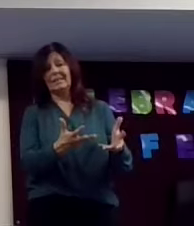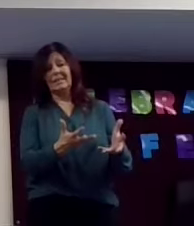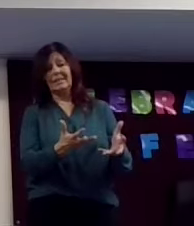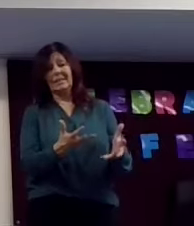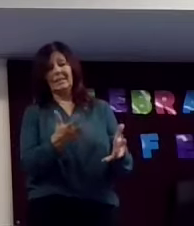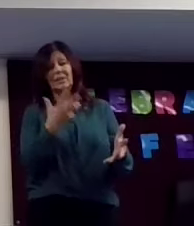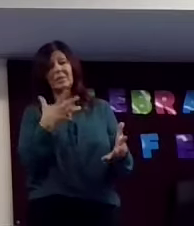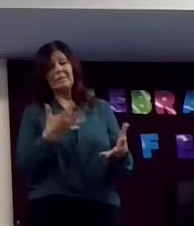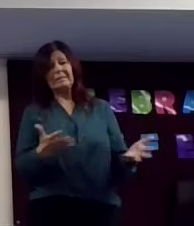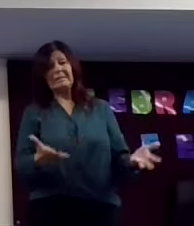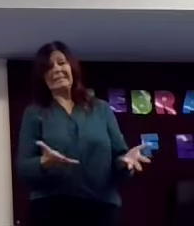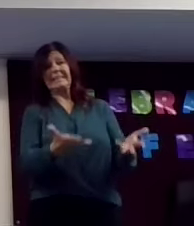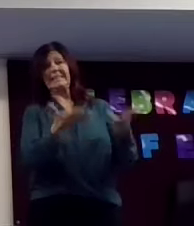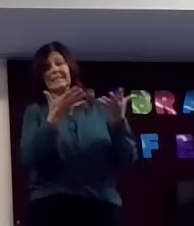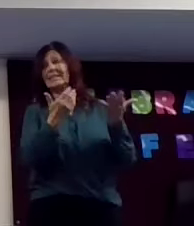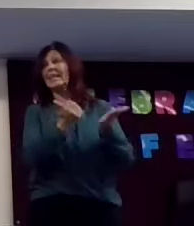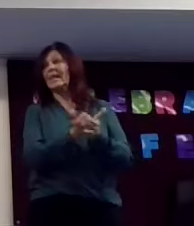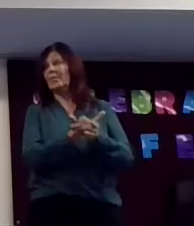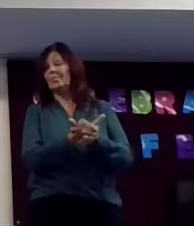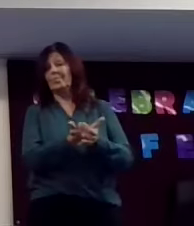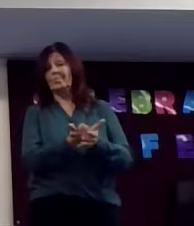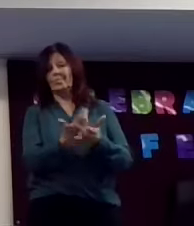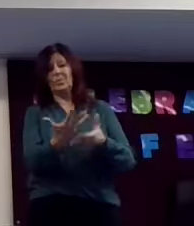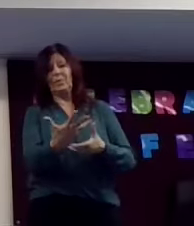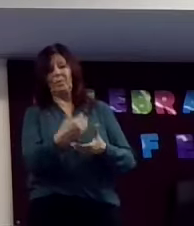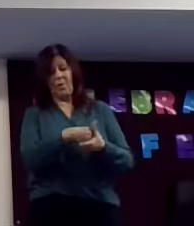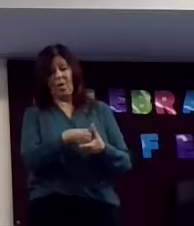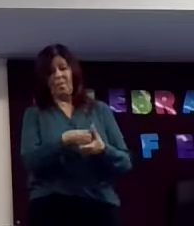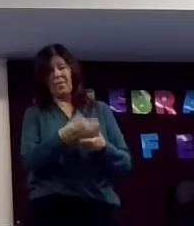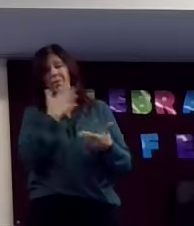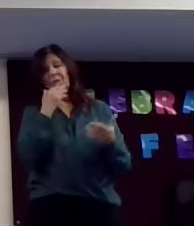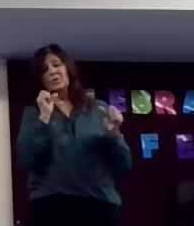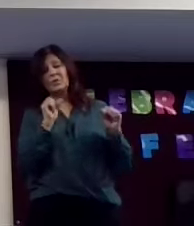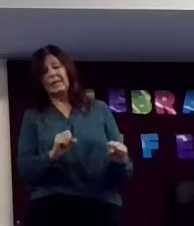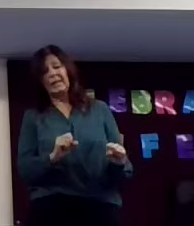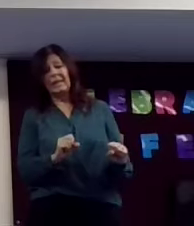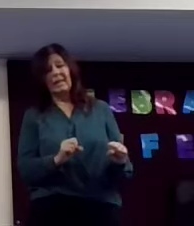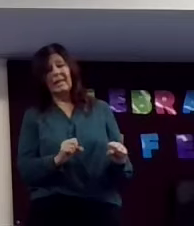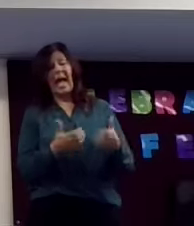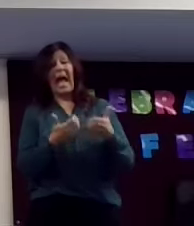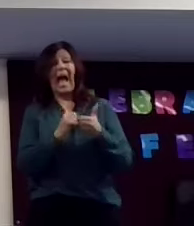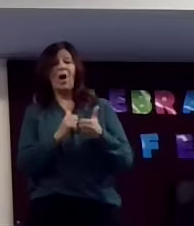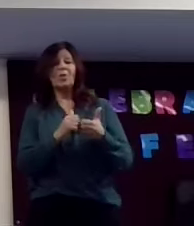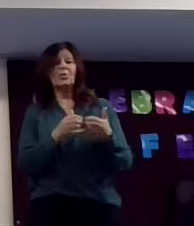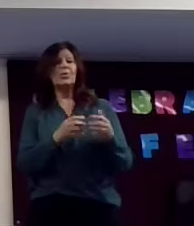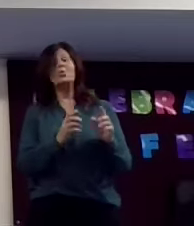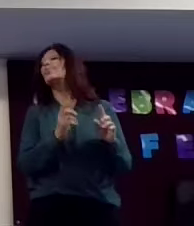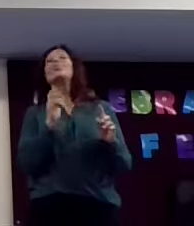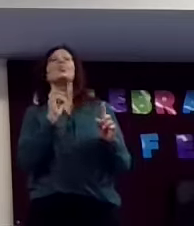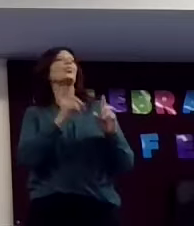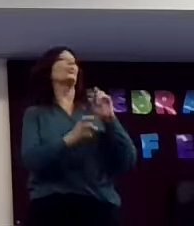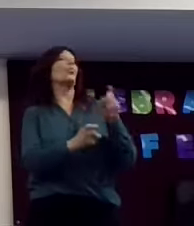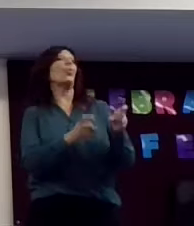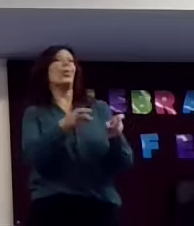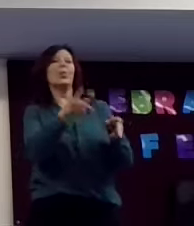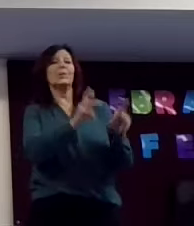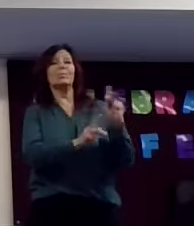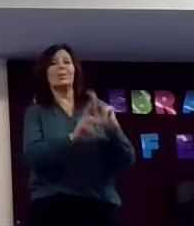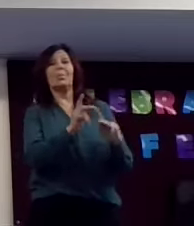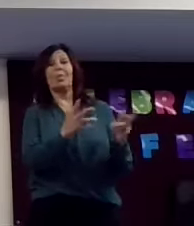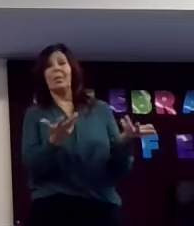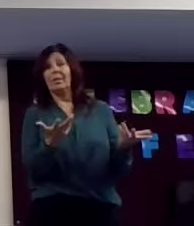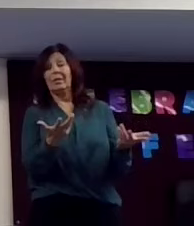you want to build up, that you want to involve as best you can. How do you reward those people?